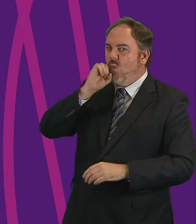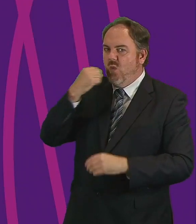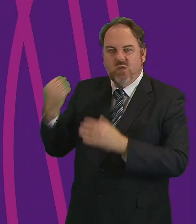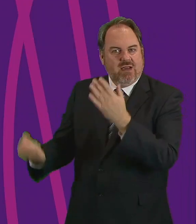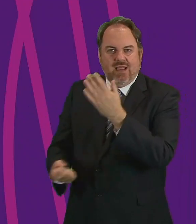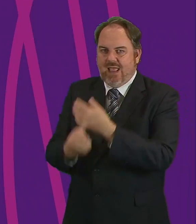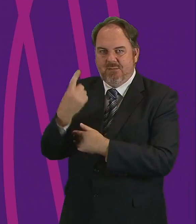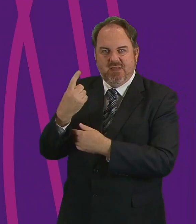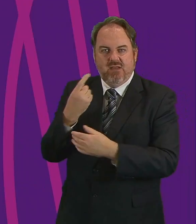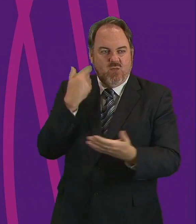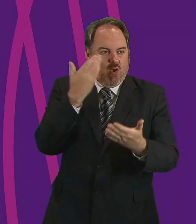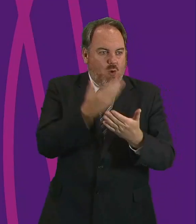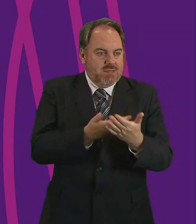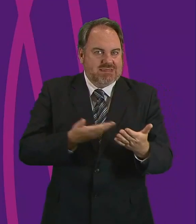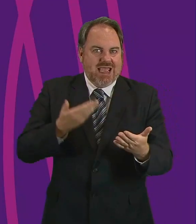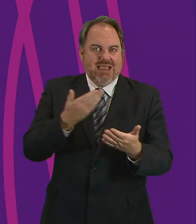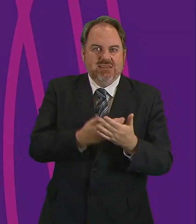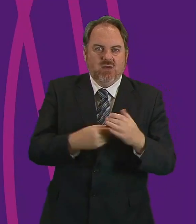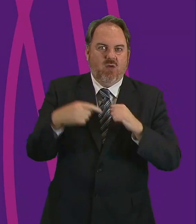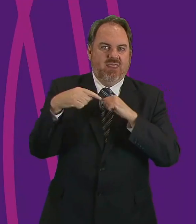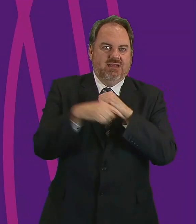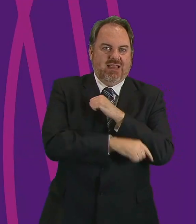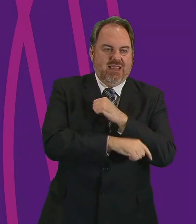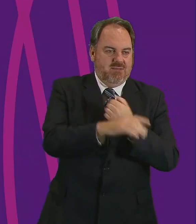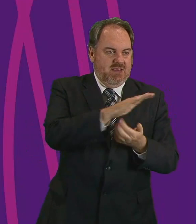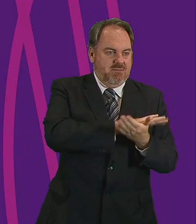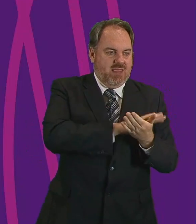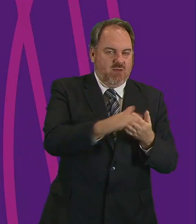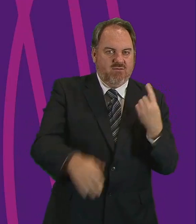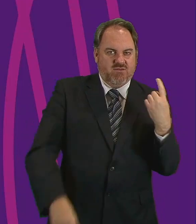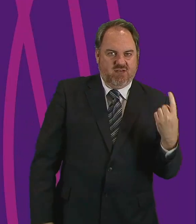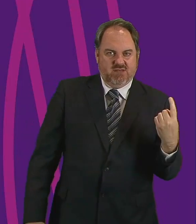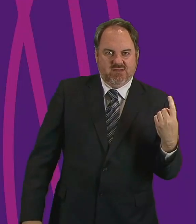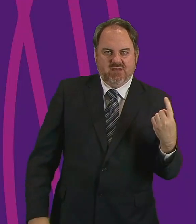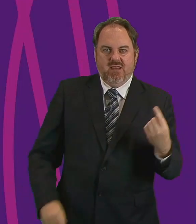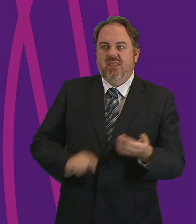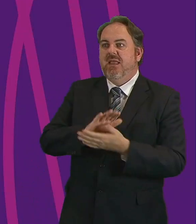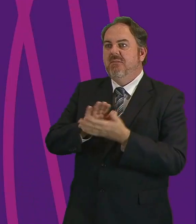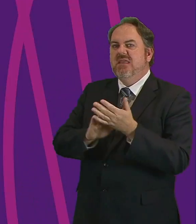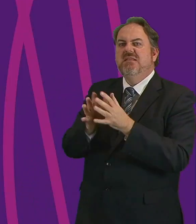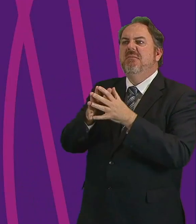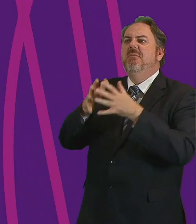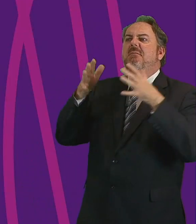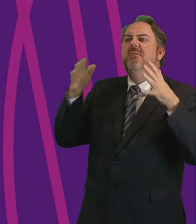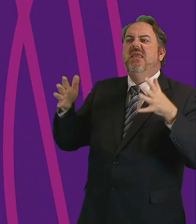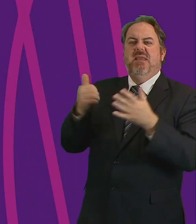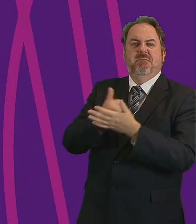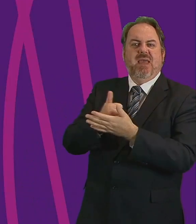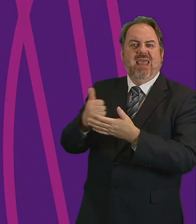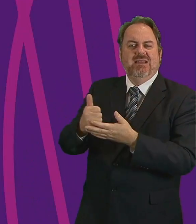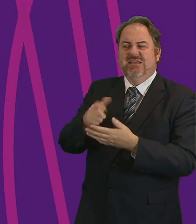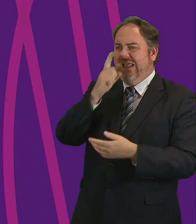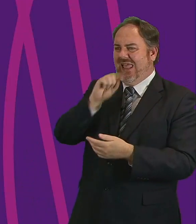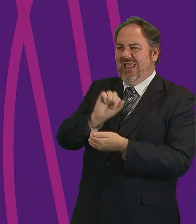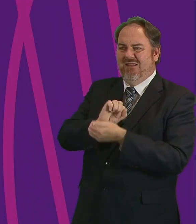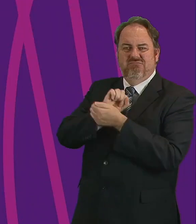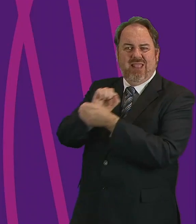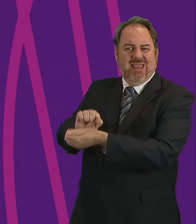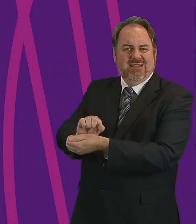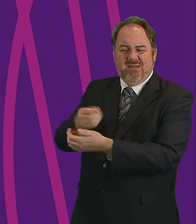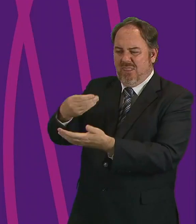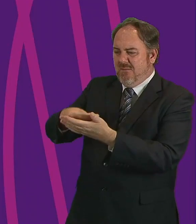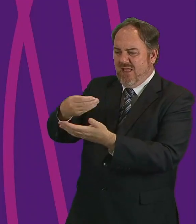is significant tolerance in the markets to greater borrowing by government. This is a global issue, so